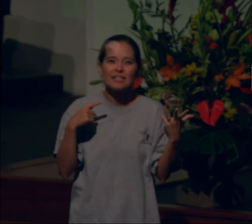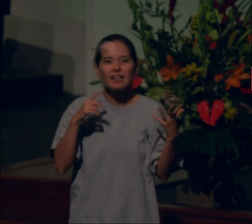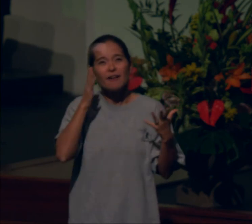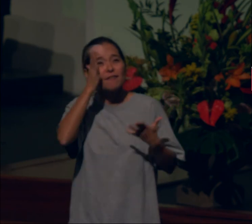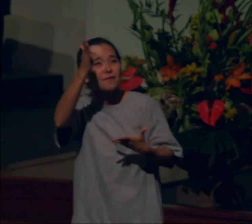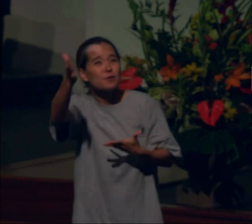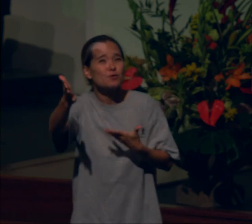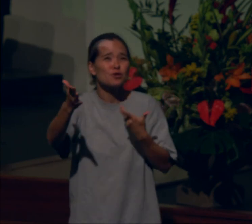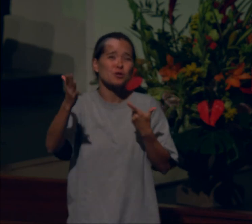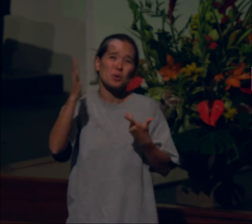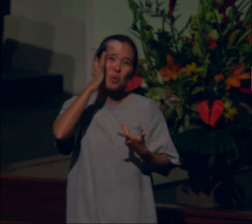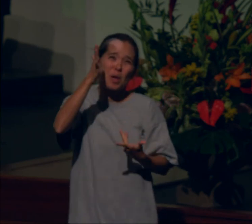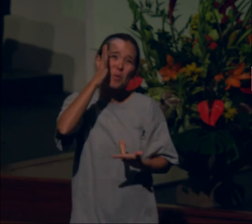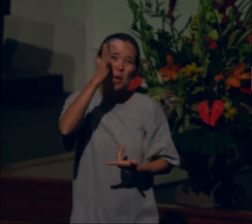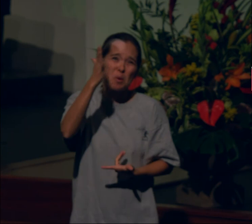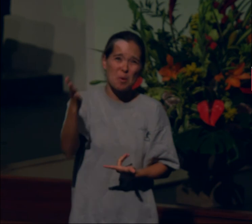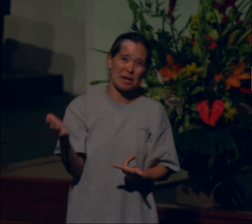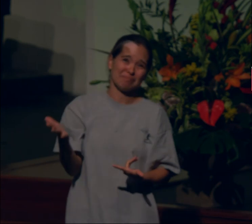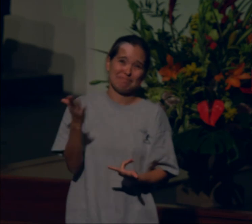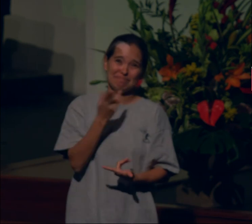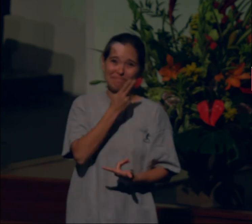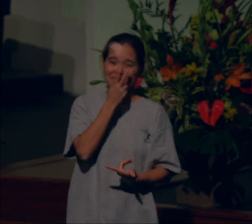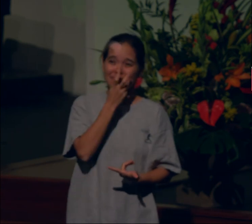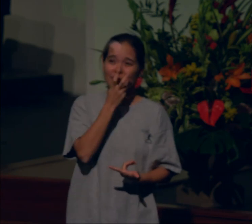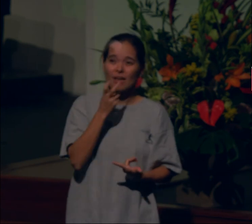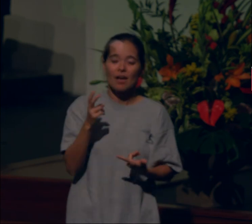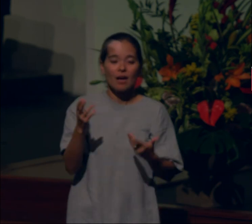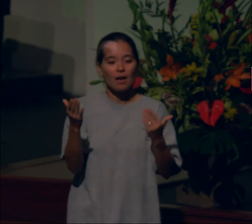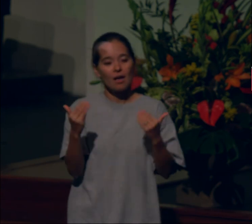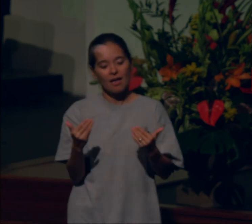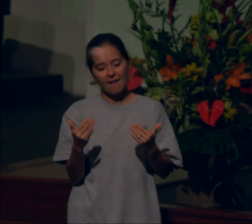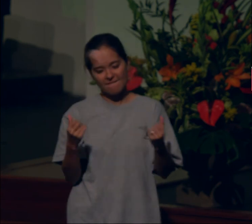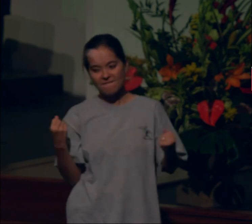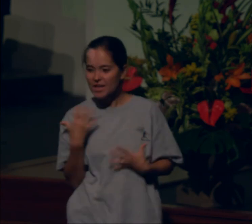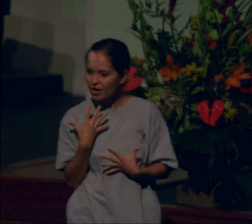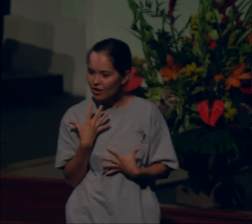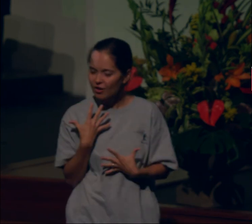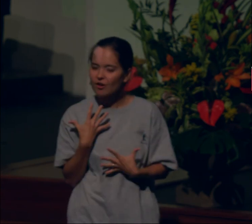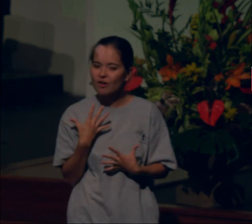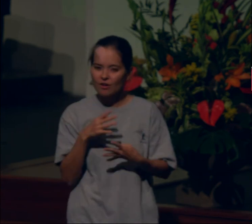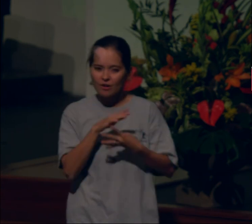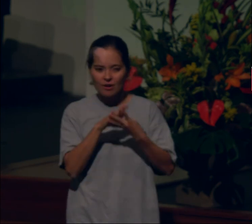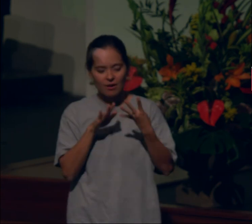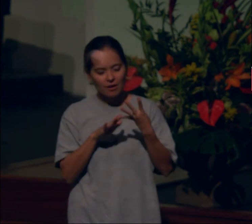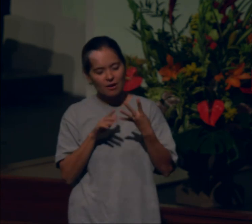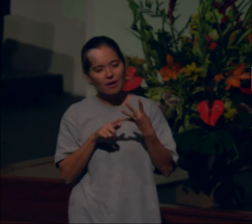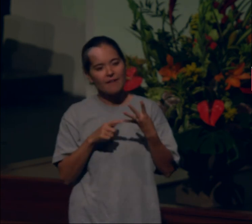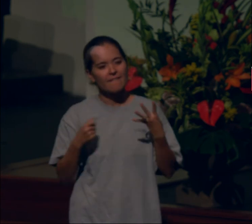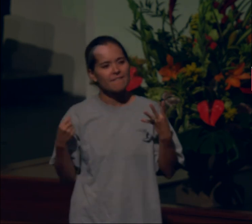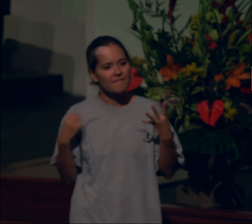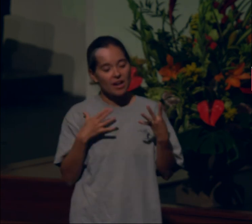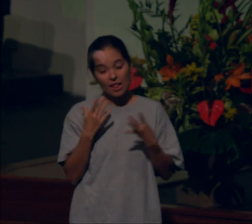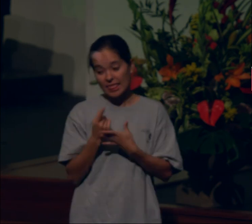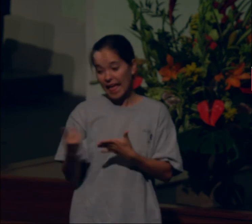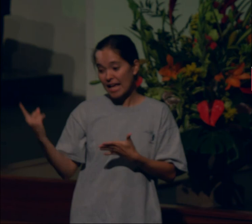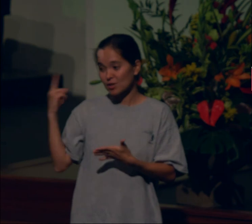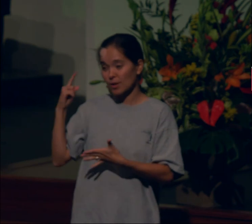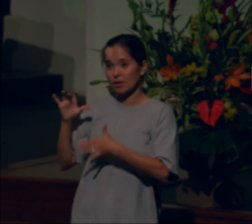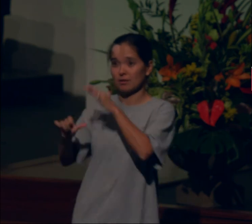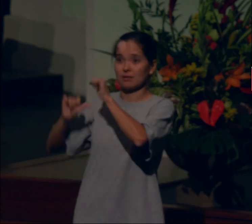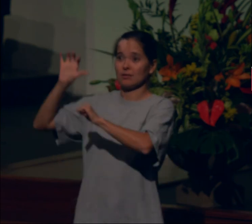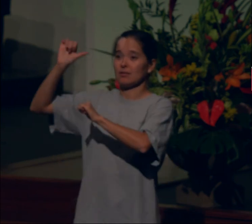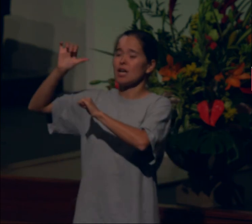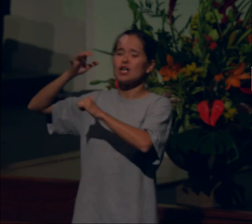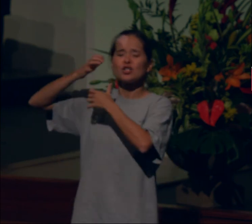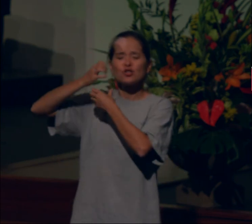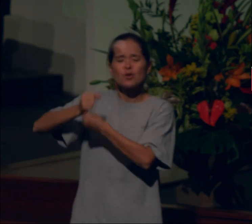You forget those promises God put over your life. And number four is fear. Pastor John talked about it last week, climbing up a ladder, trusting